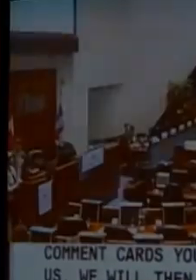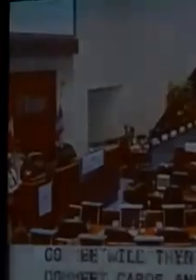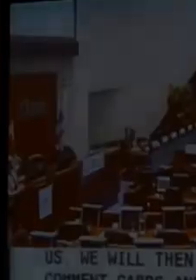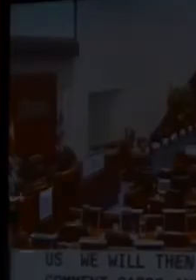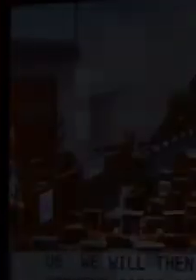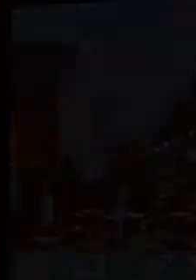Thank